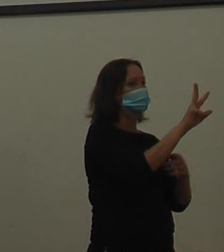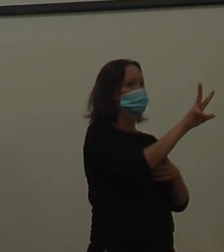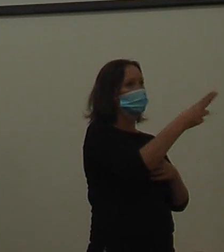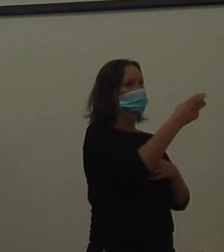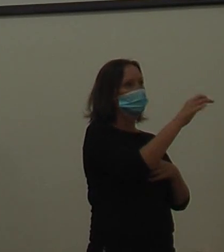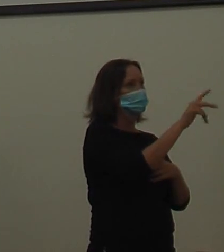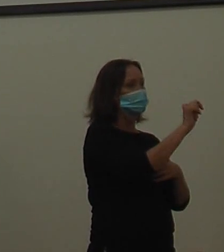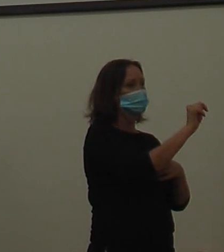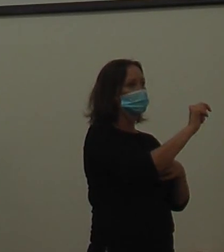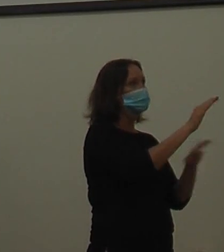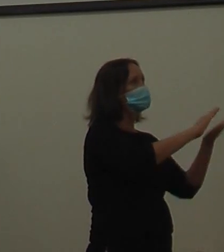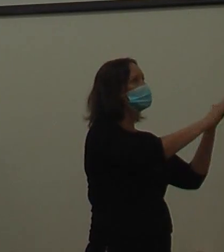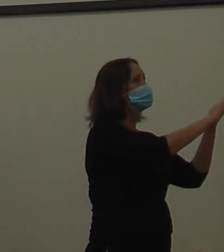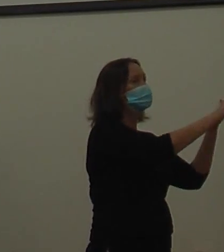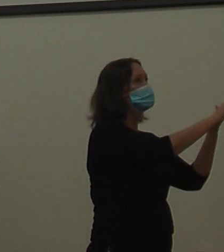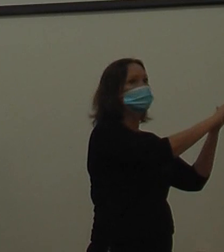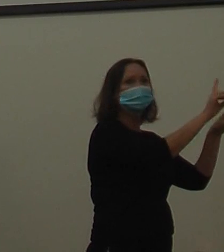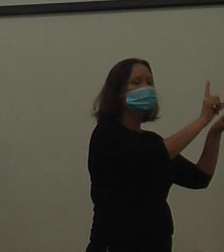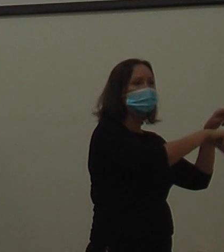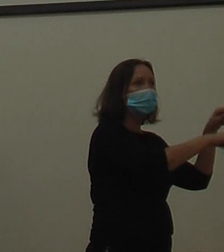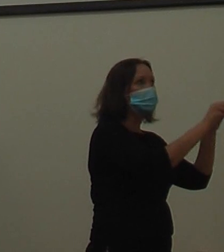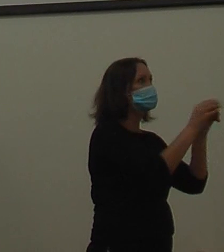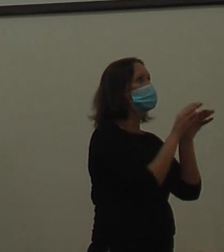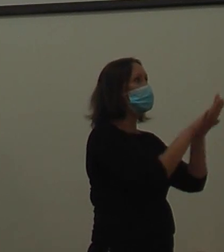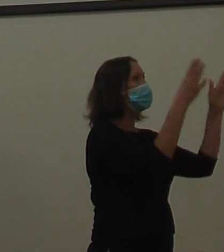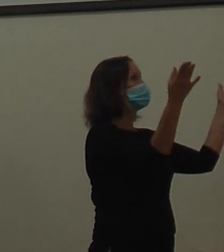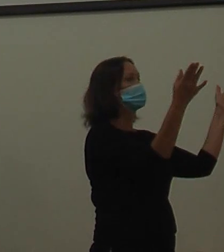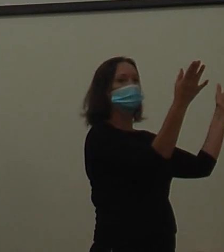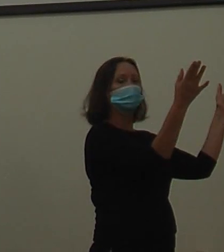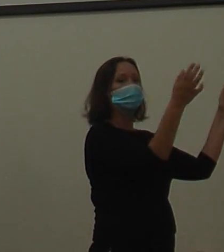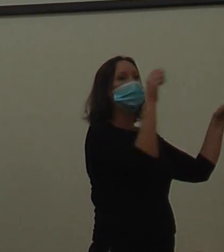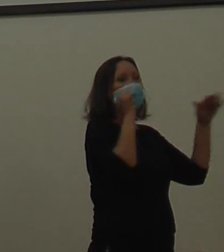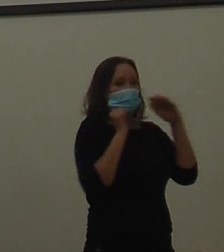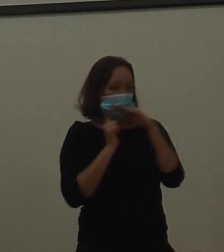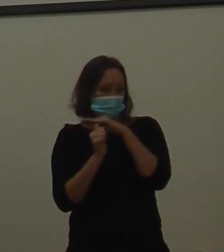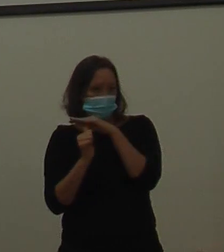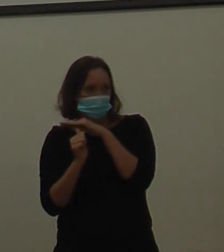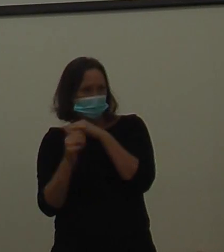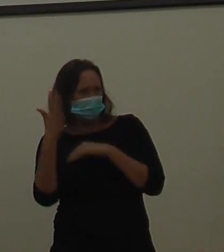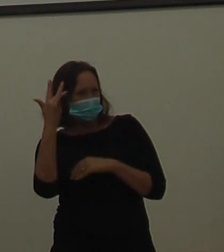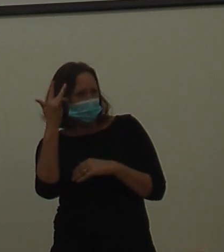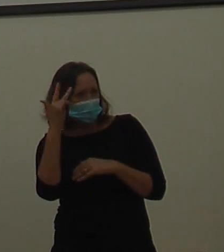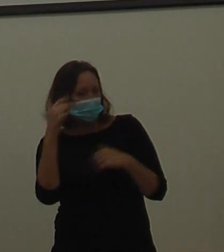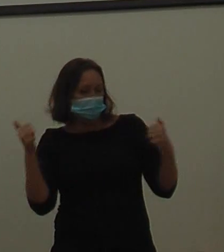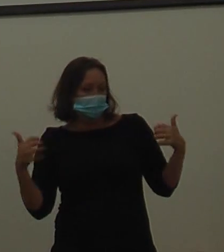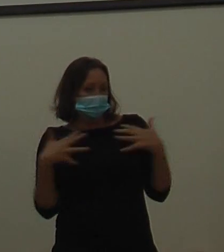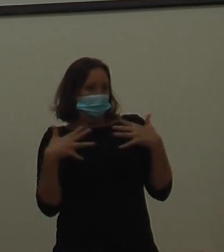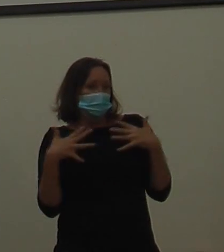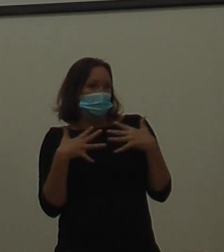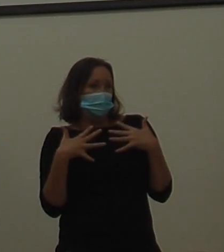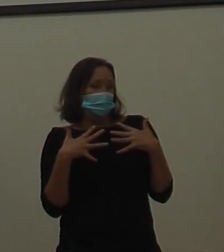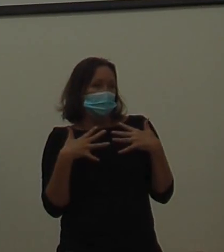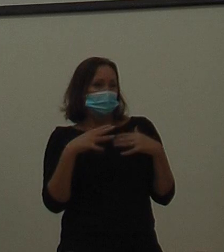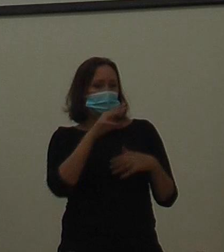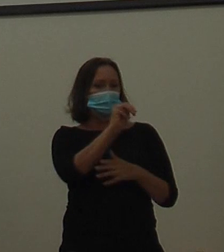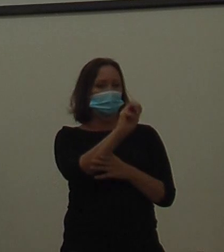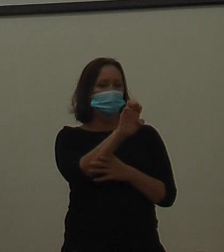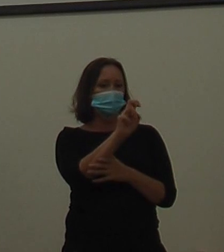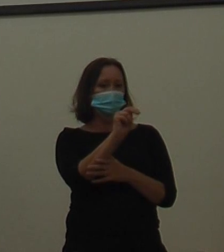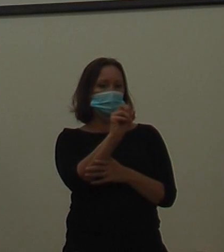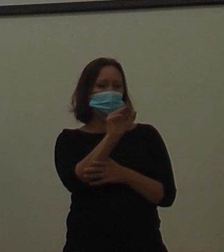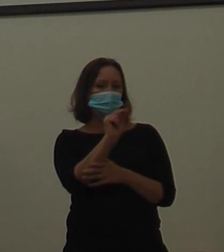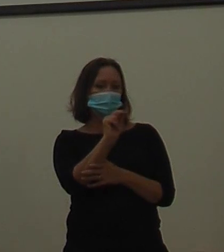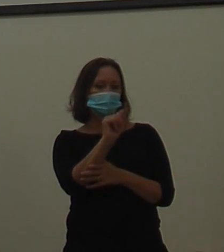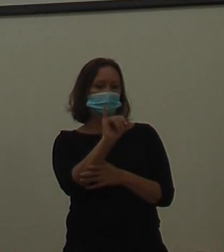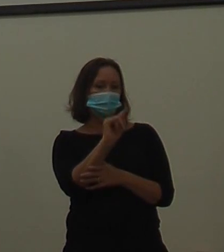because they had to work in secret because of fear of the Midianites. Sadly, that's